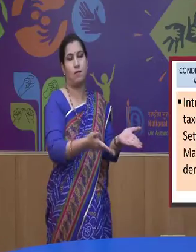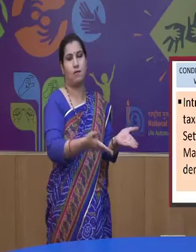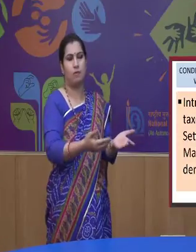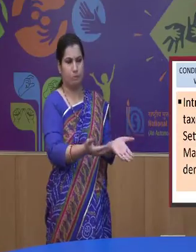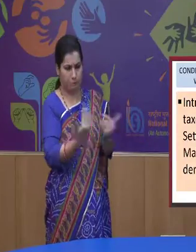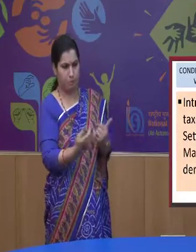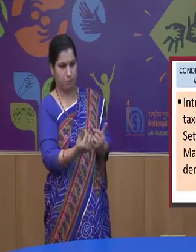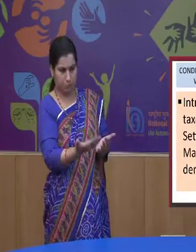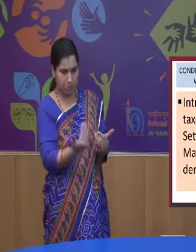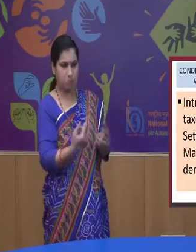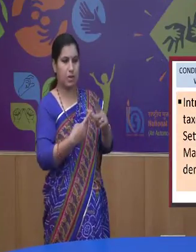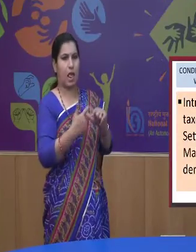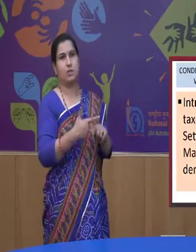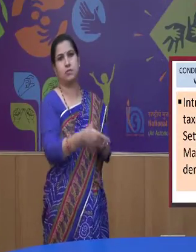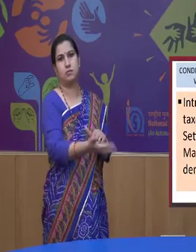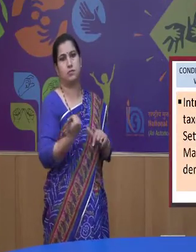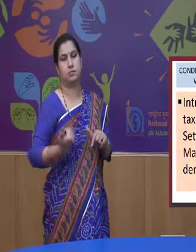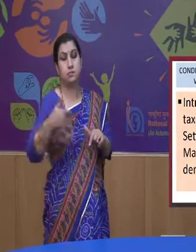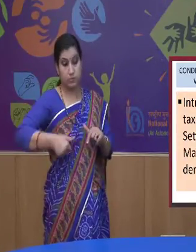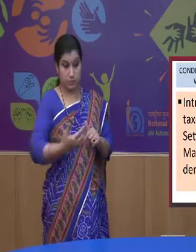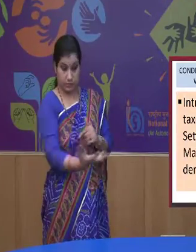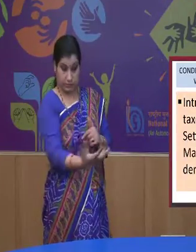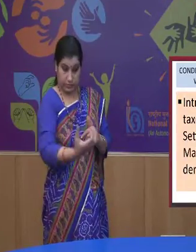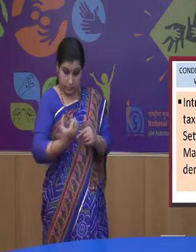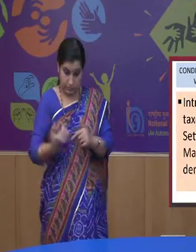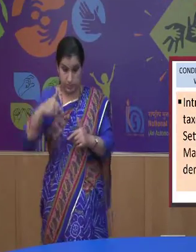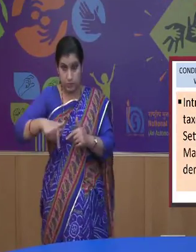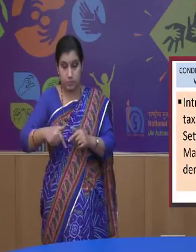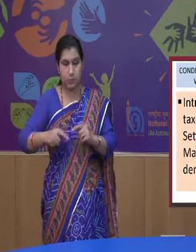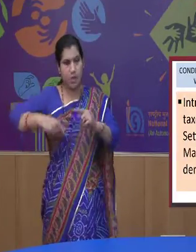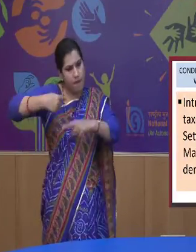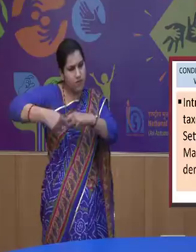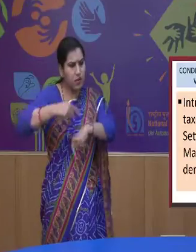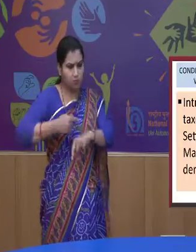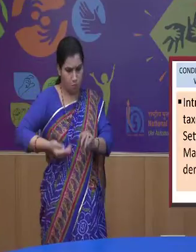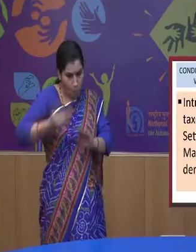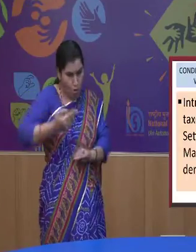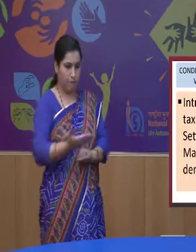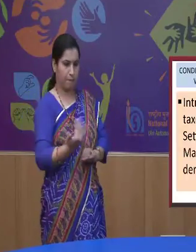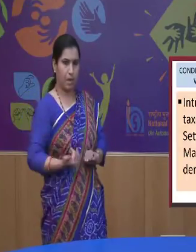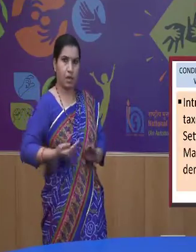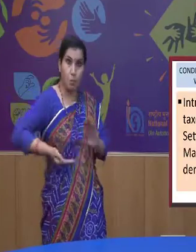farmers, and this tax amount was increasing day by day.